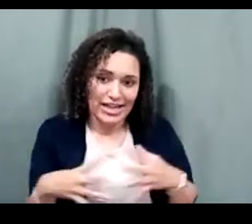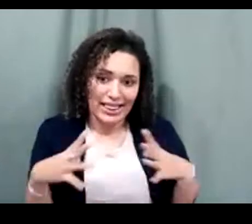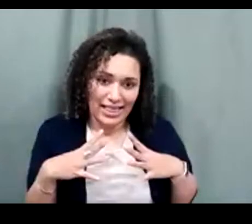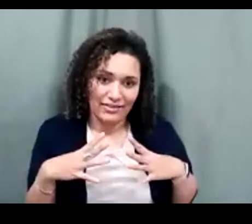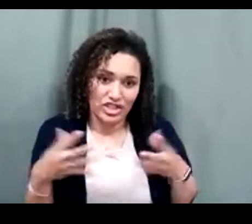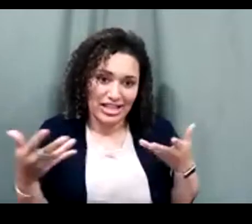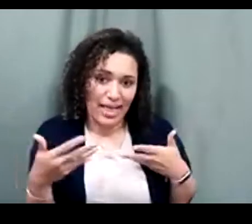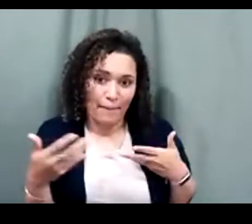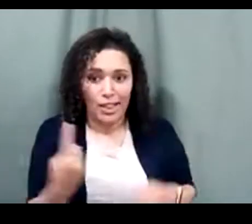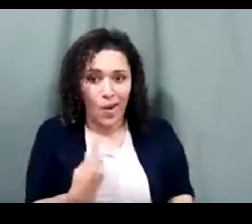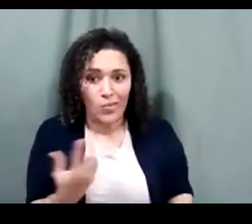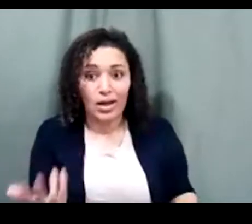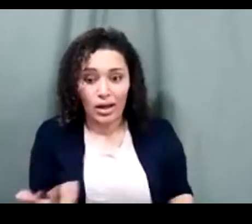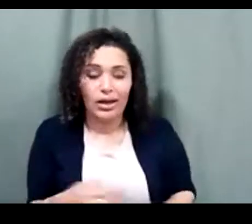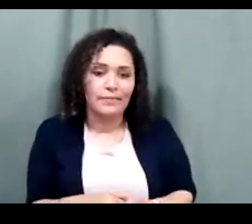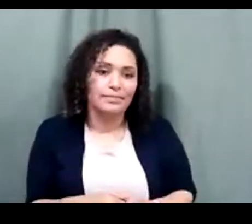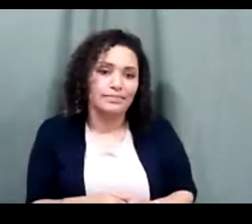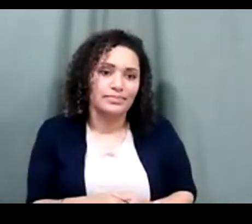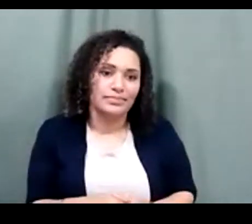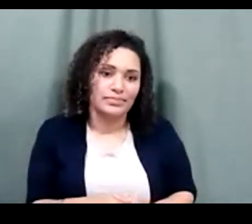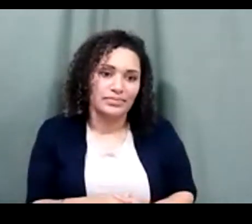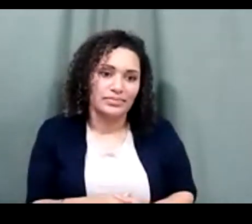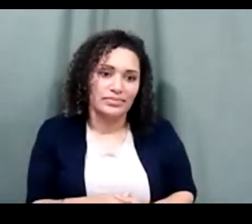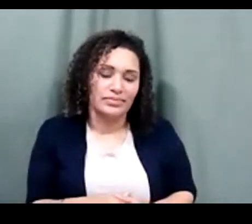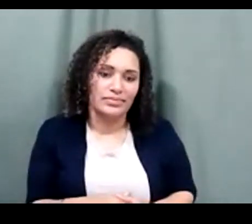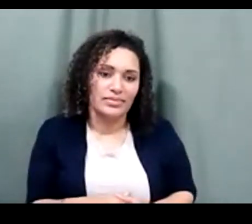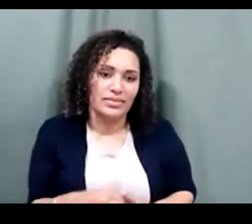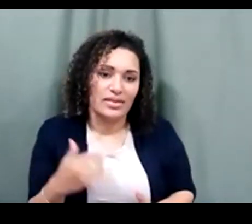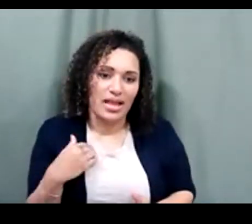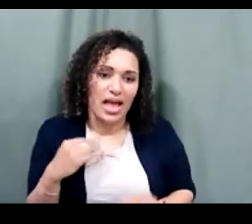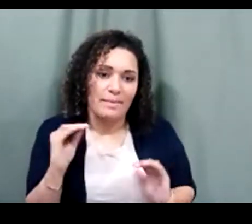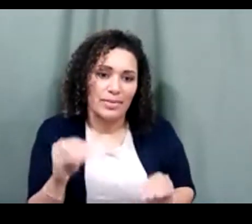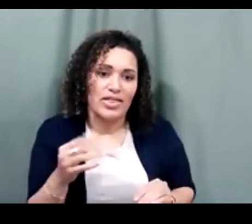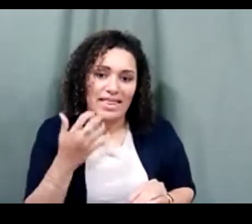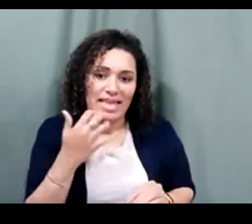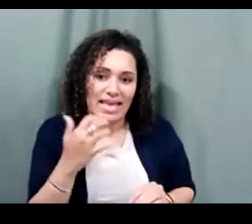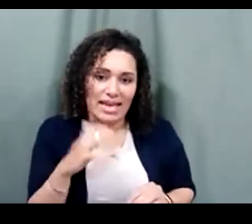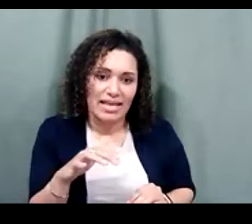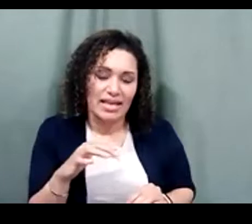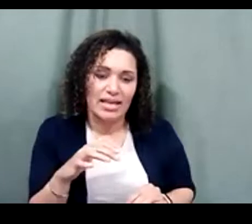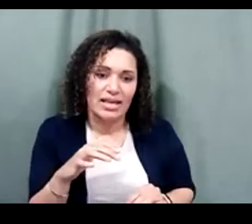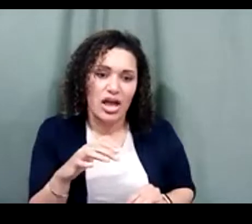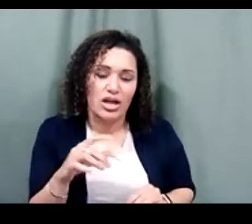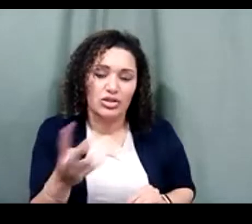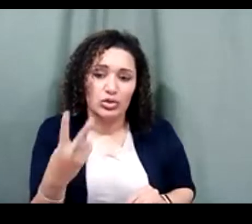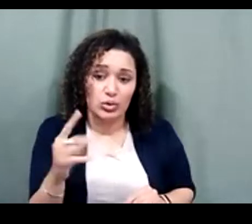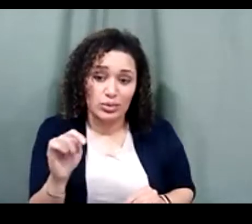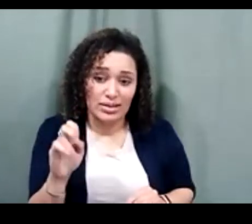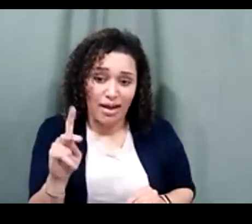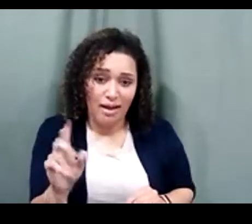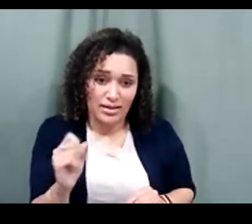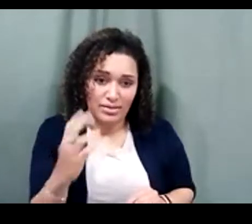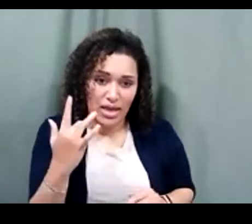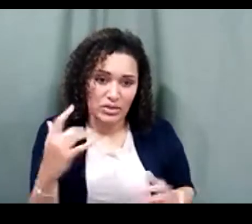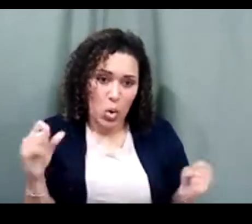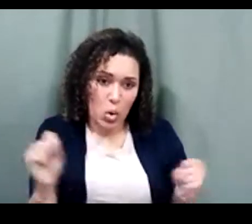me alone. I put the heating on 2 tanks because they were really